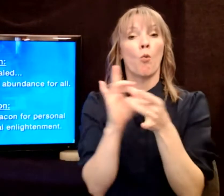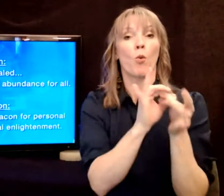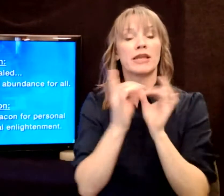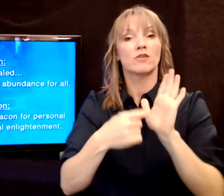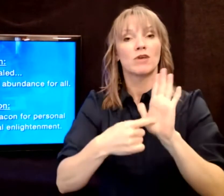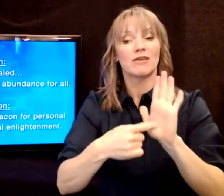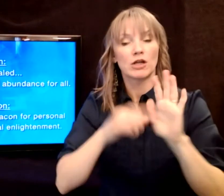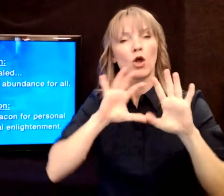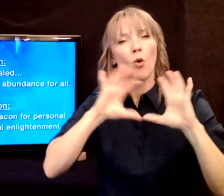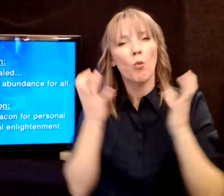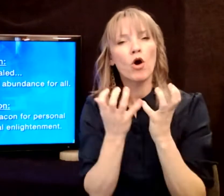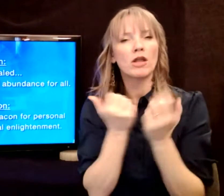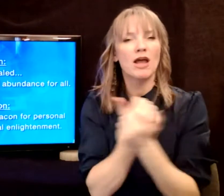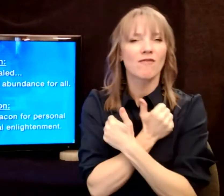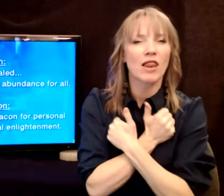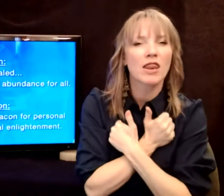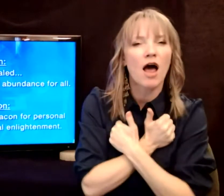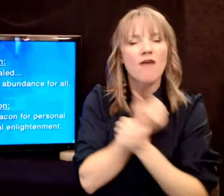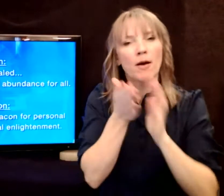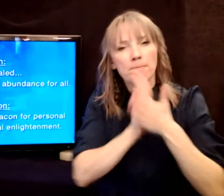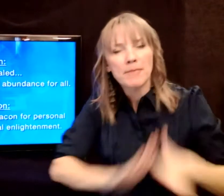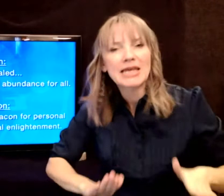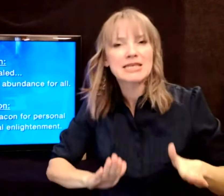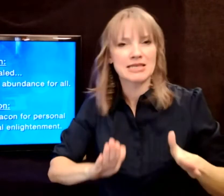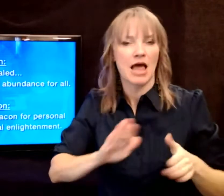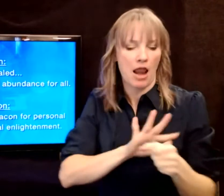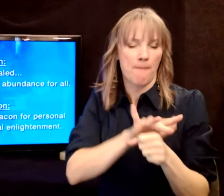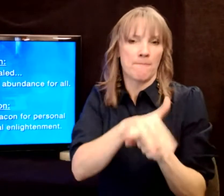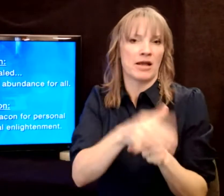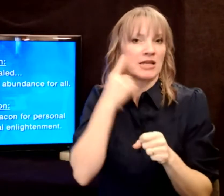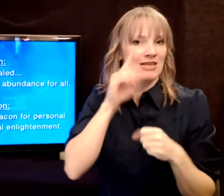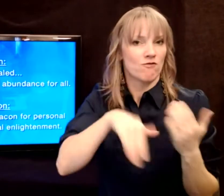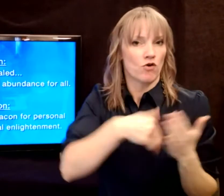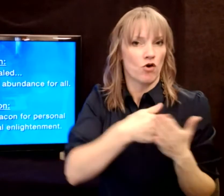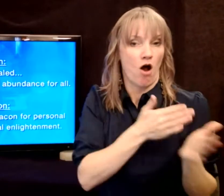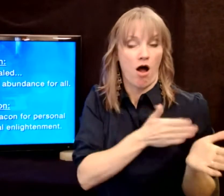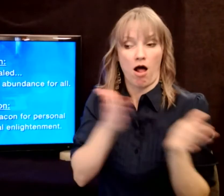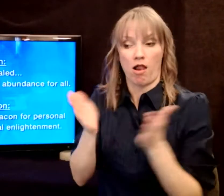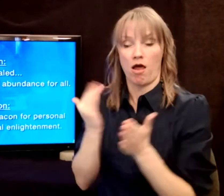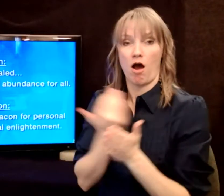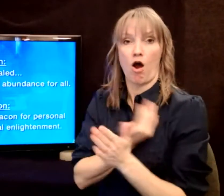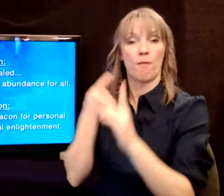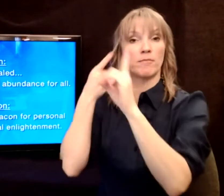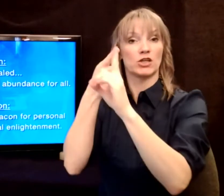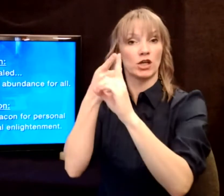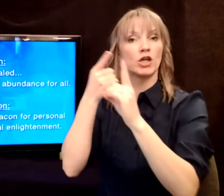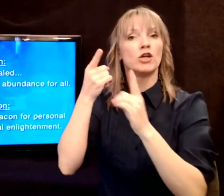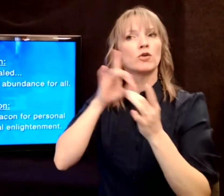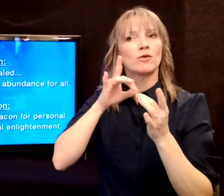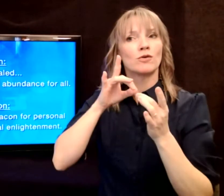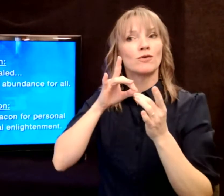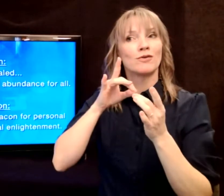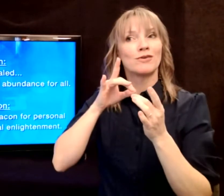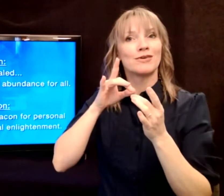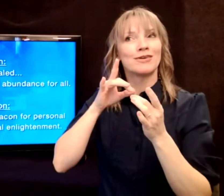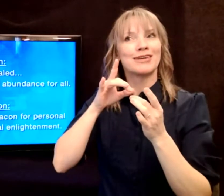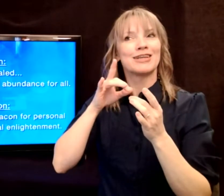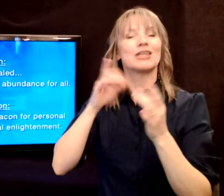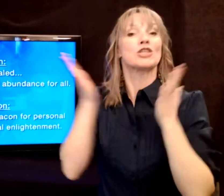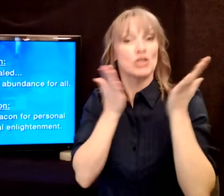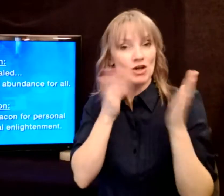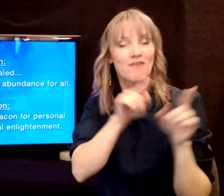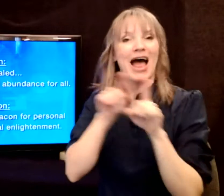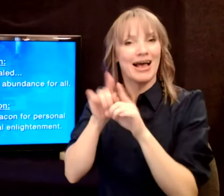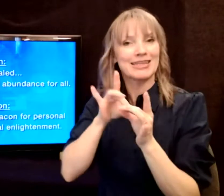revealed, a world of love, peace, and abundance for all. And our mission is to serve